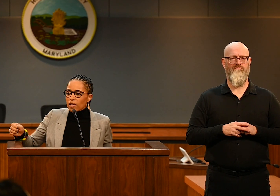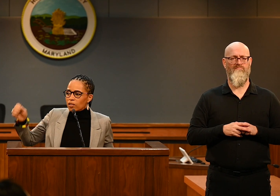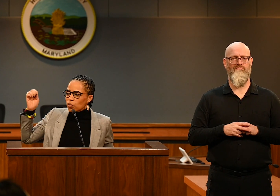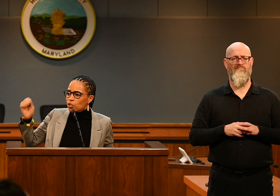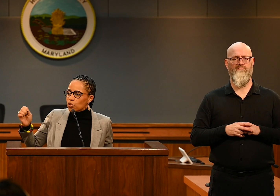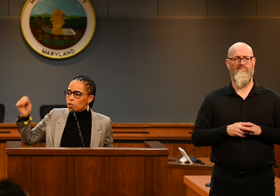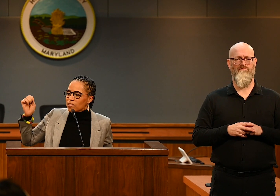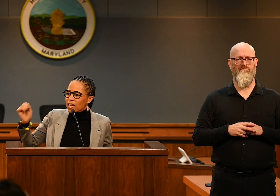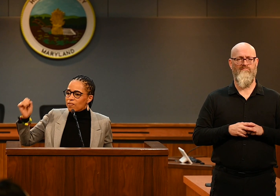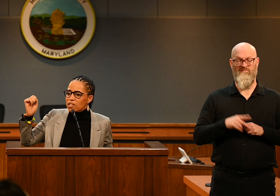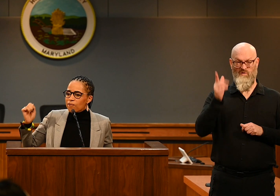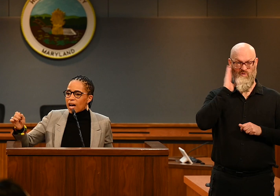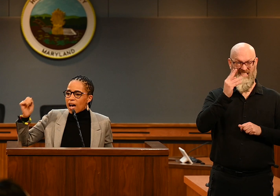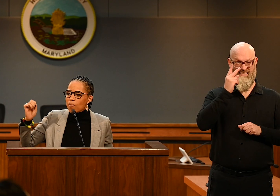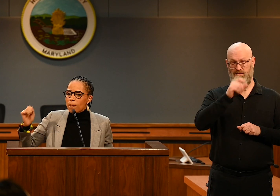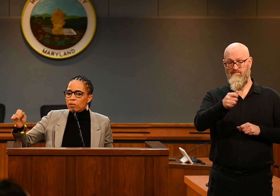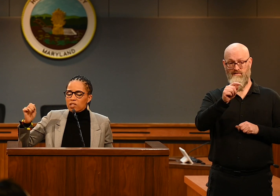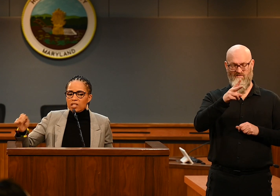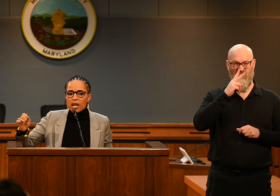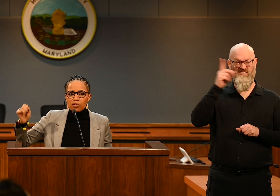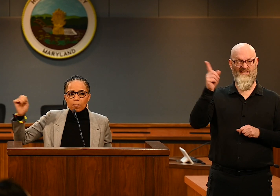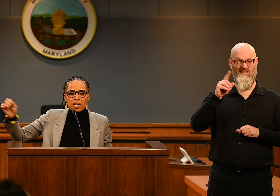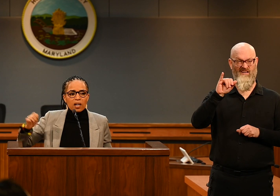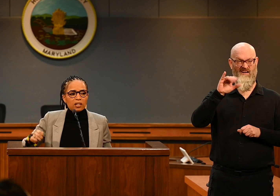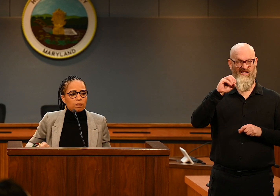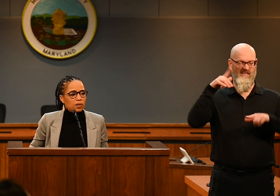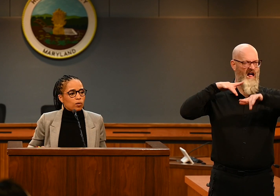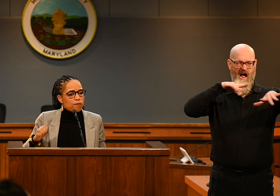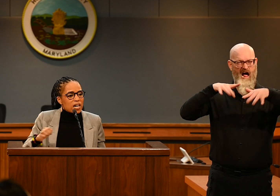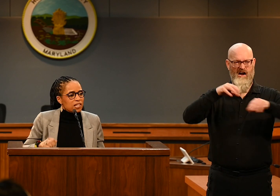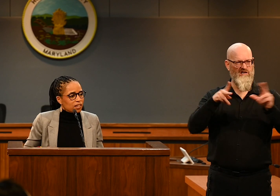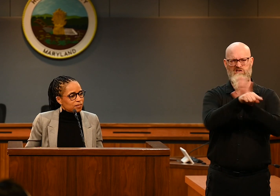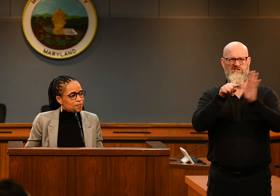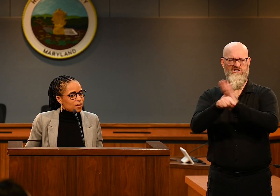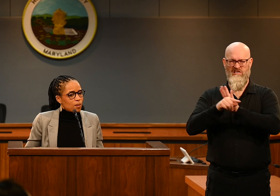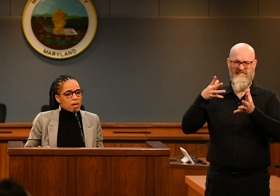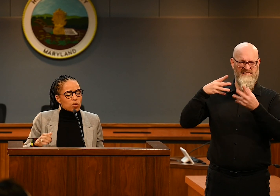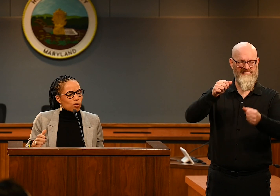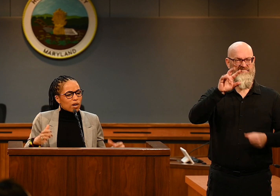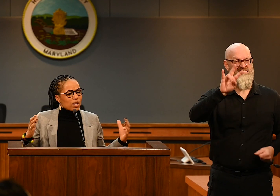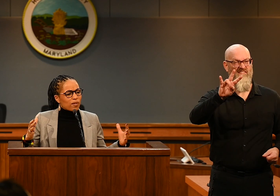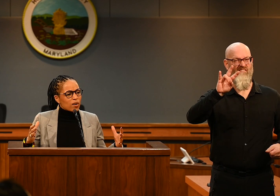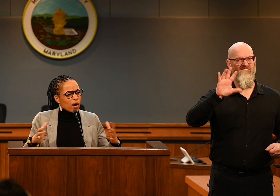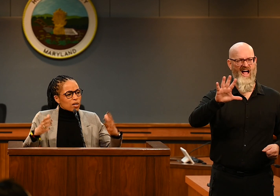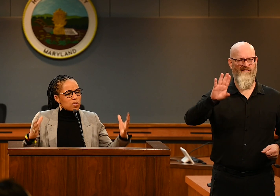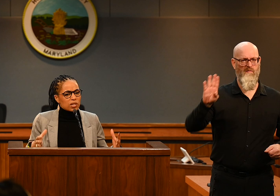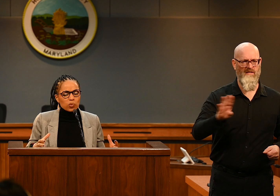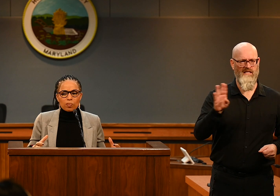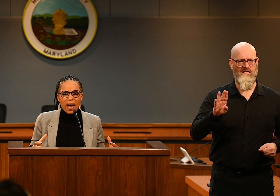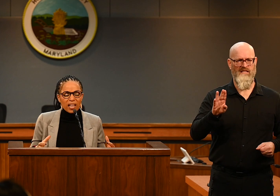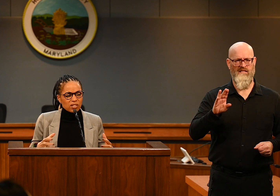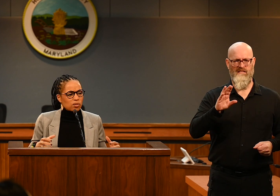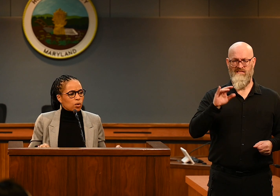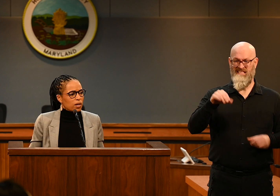know that to the tune of $75 billion, the big ugly bill funded men who are running around our